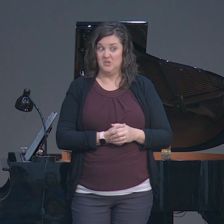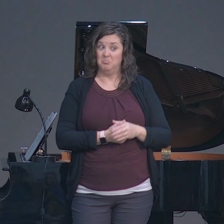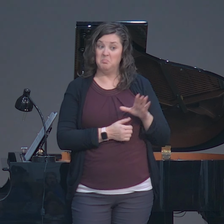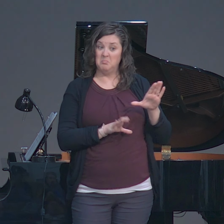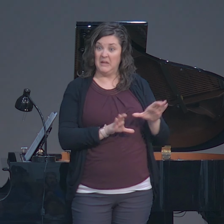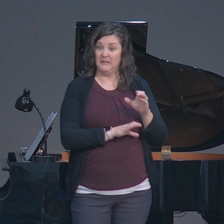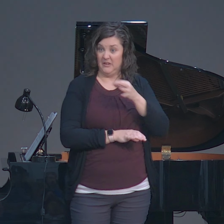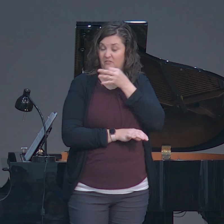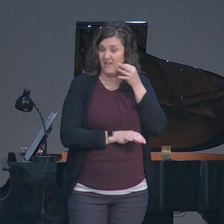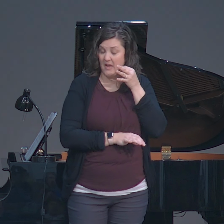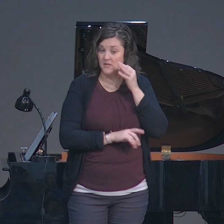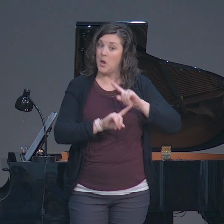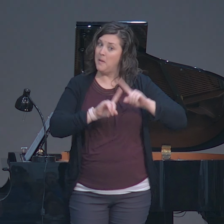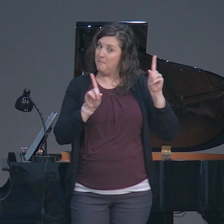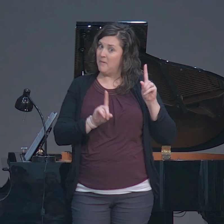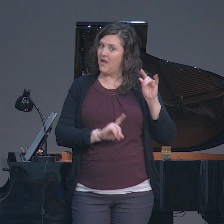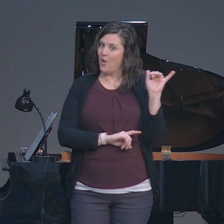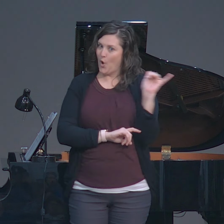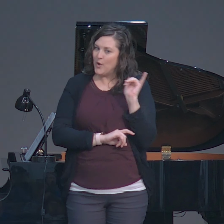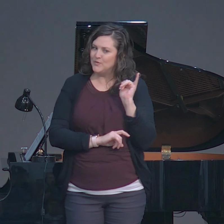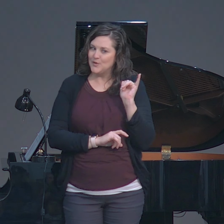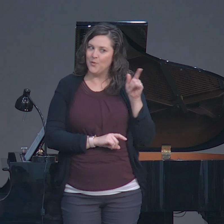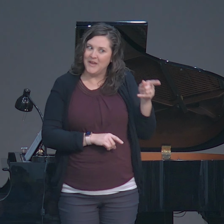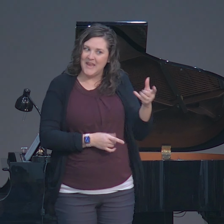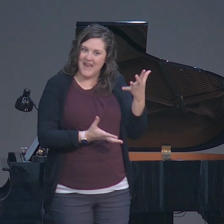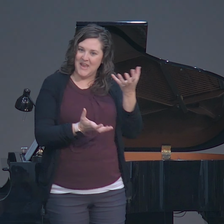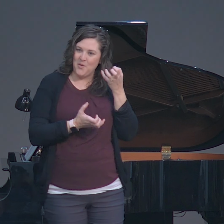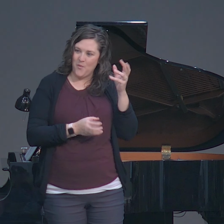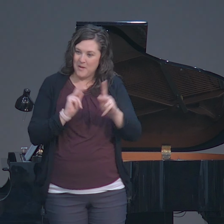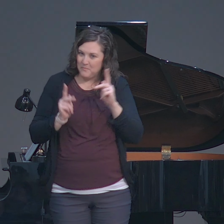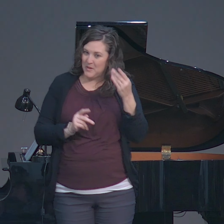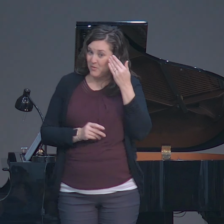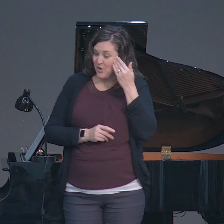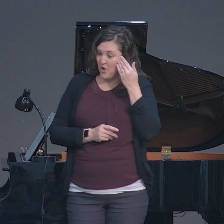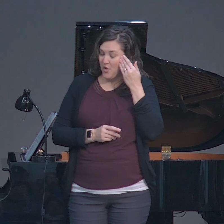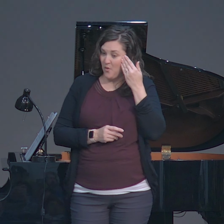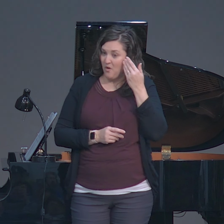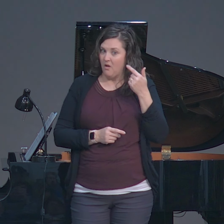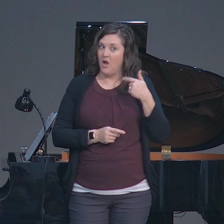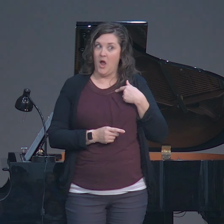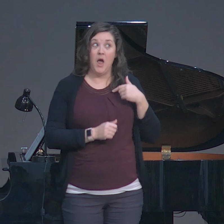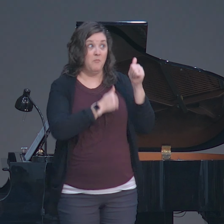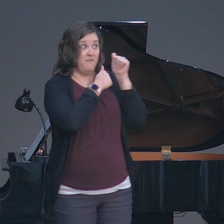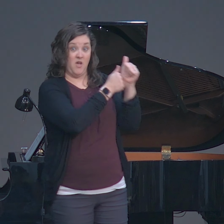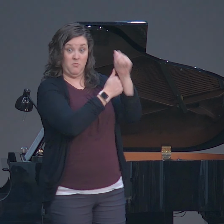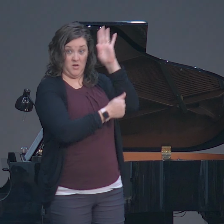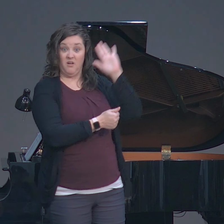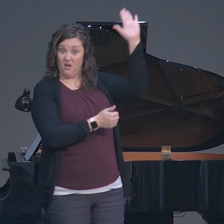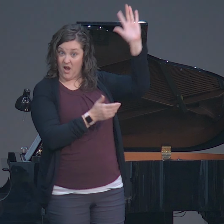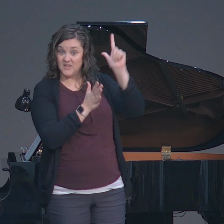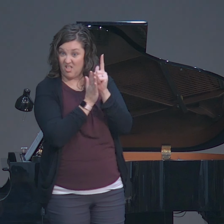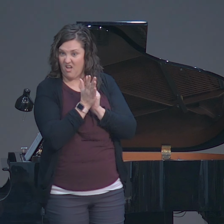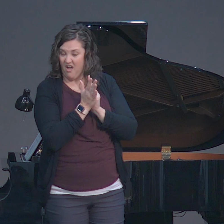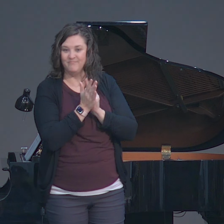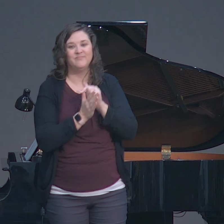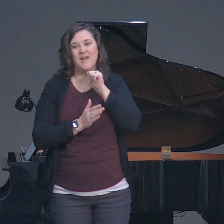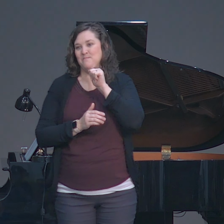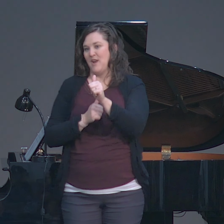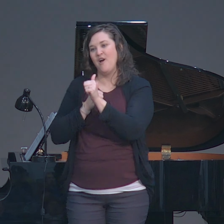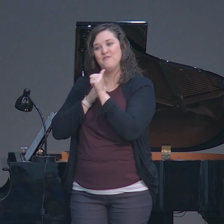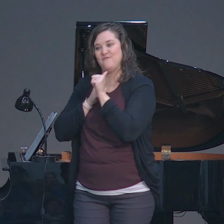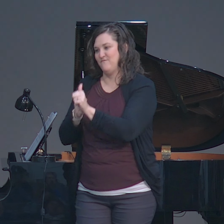But it appears he also wanted people to know that while he's bound to God's law, he is not bound to